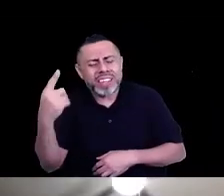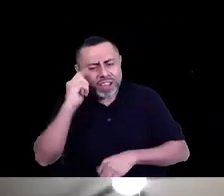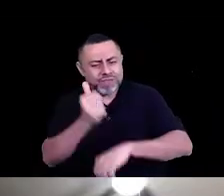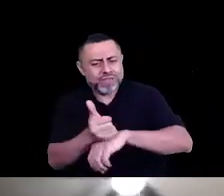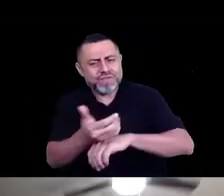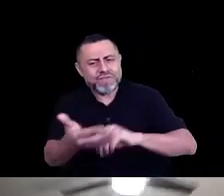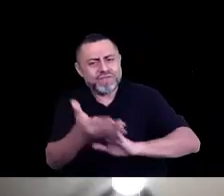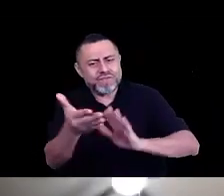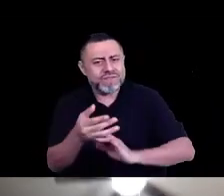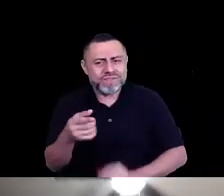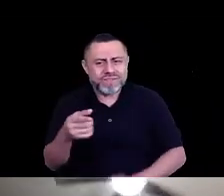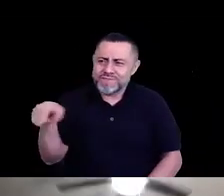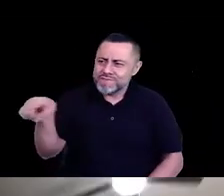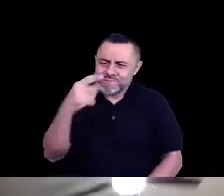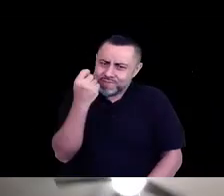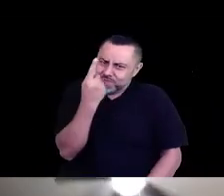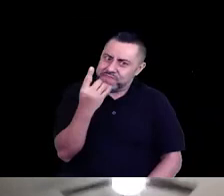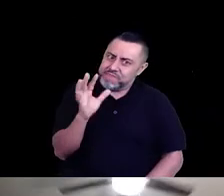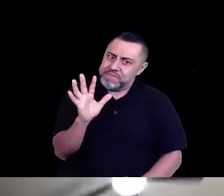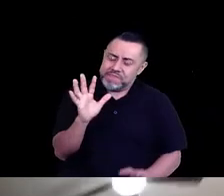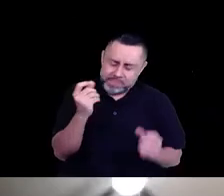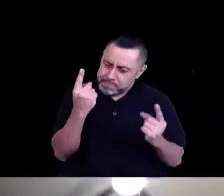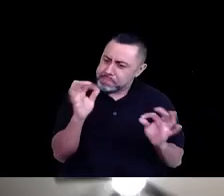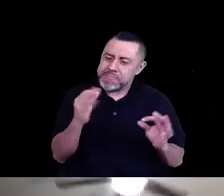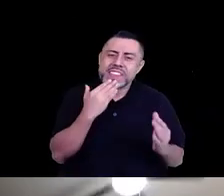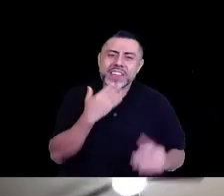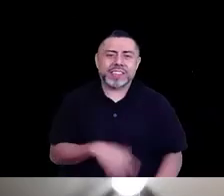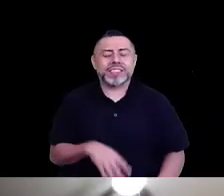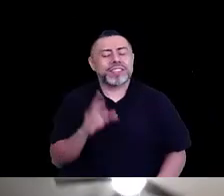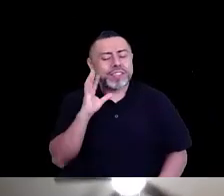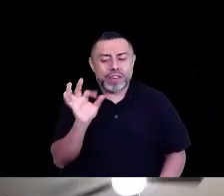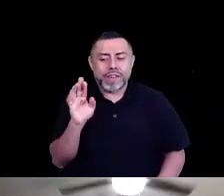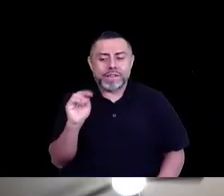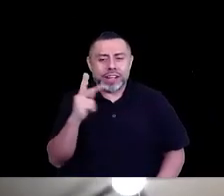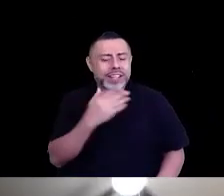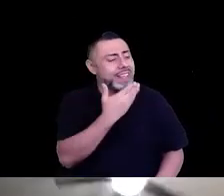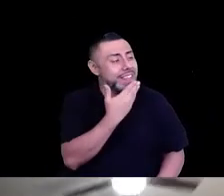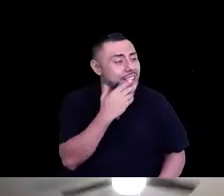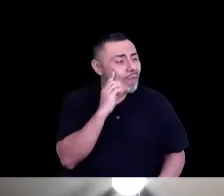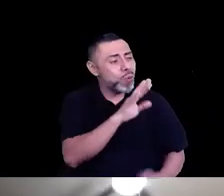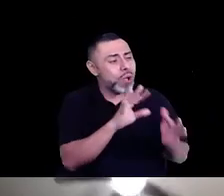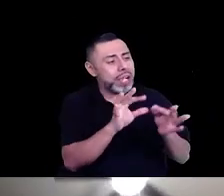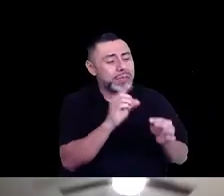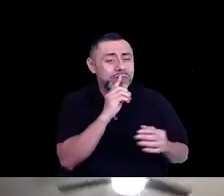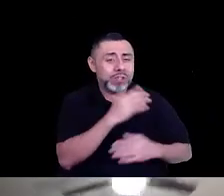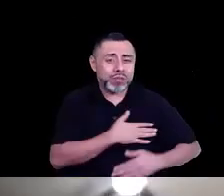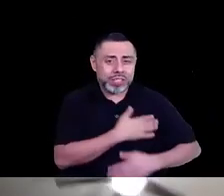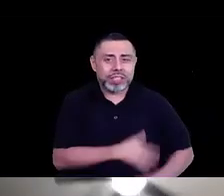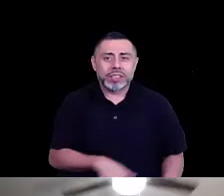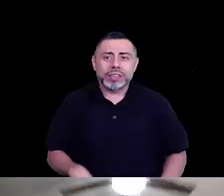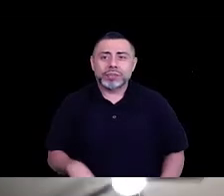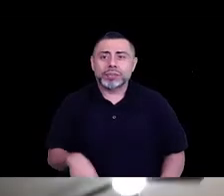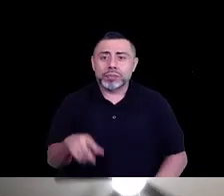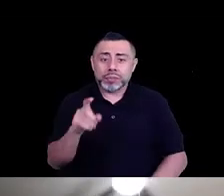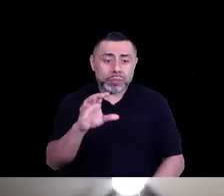it. Thank you. Thank you for the comments. I appreciate that. All right. And